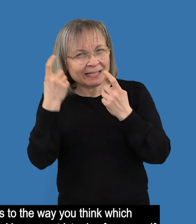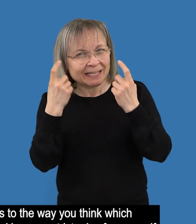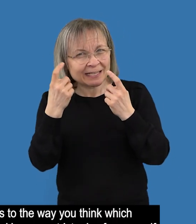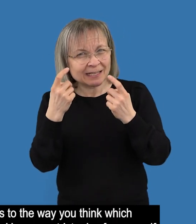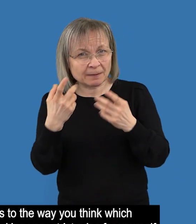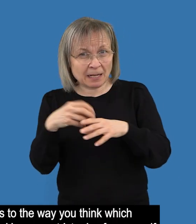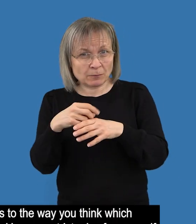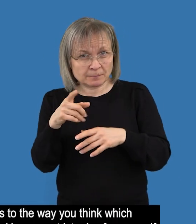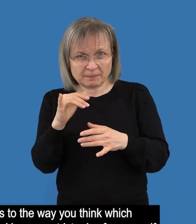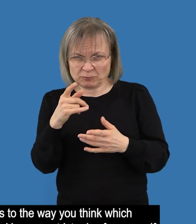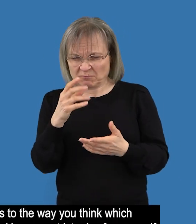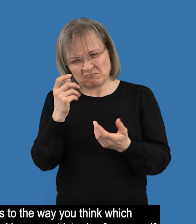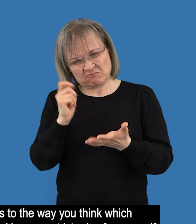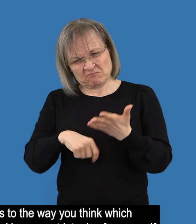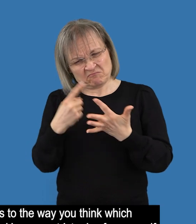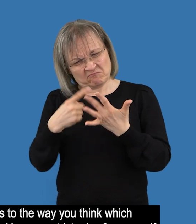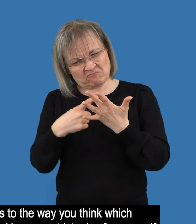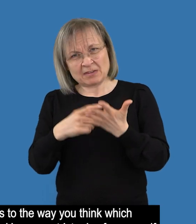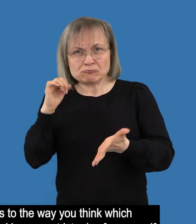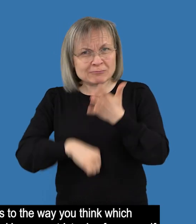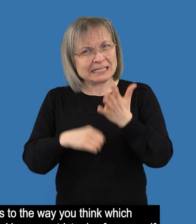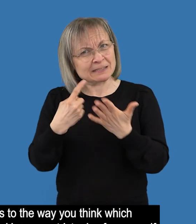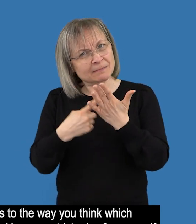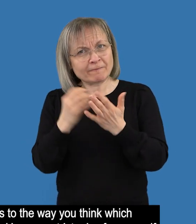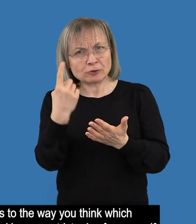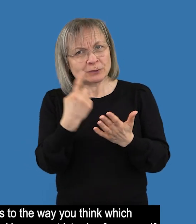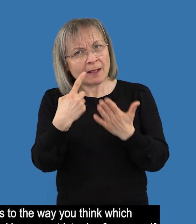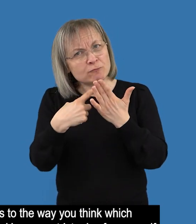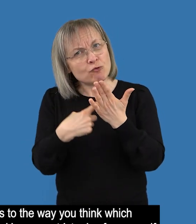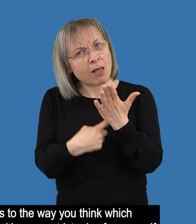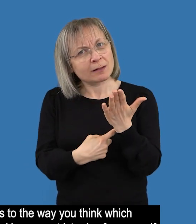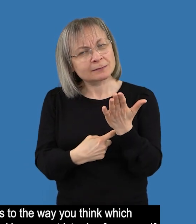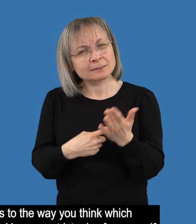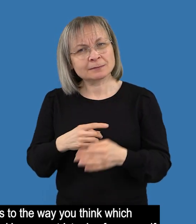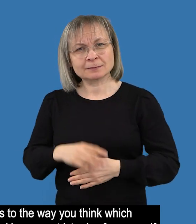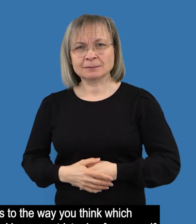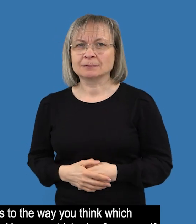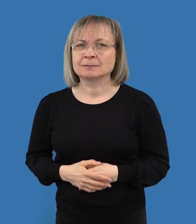Changes to the way you think, which may include making very strict rules for yourself.